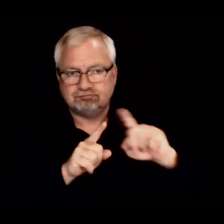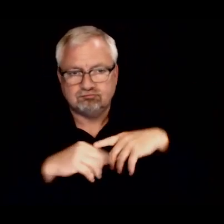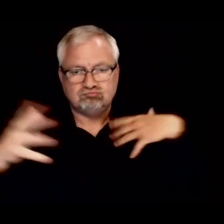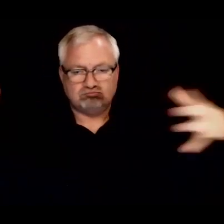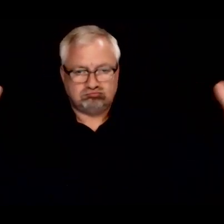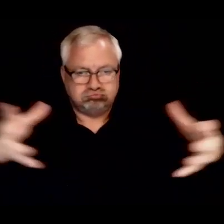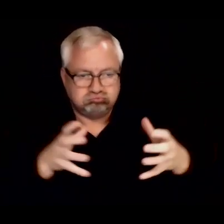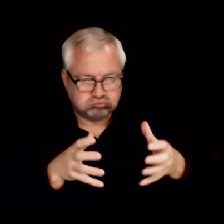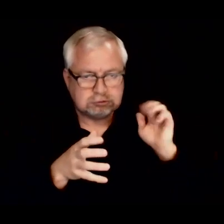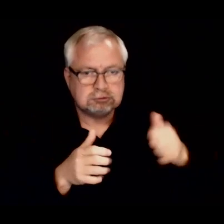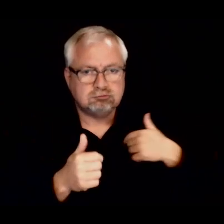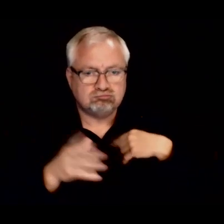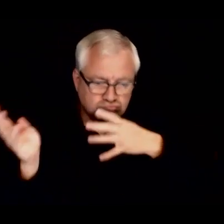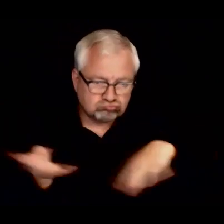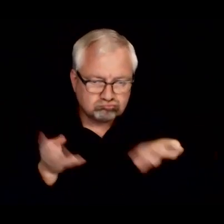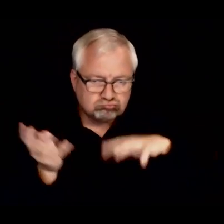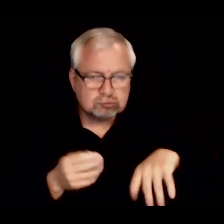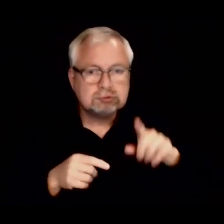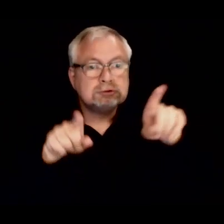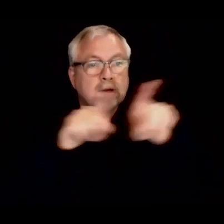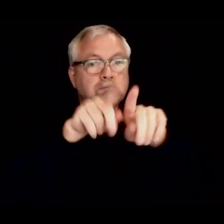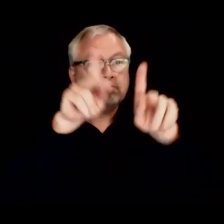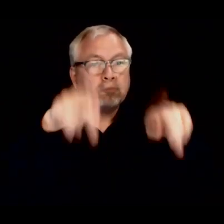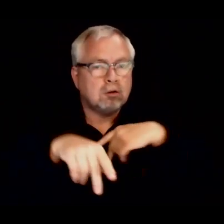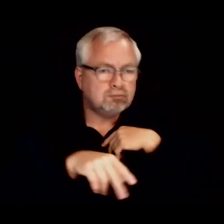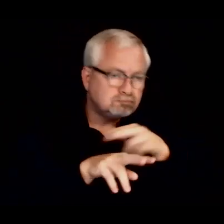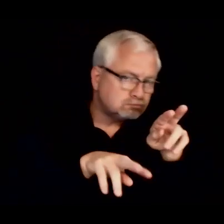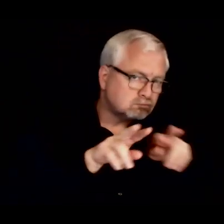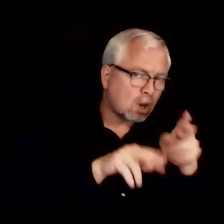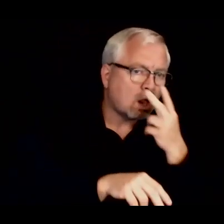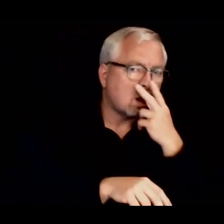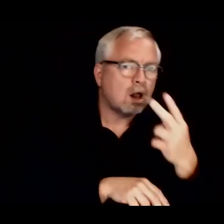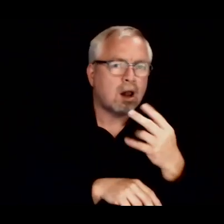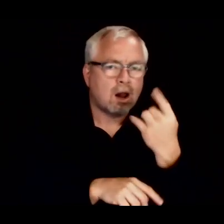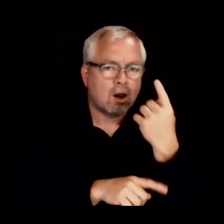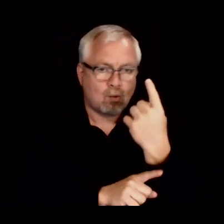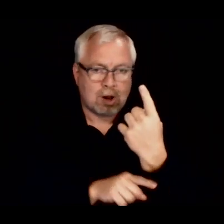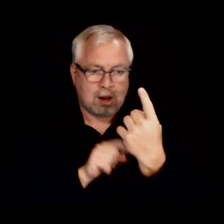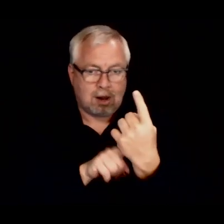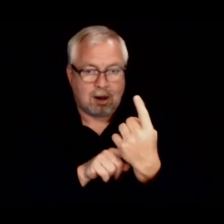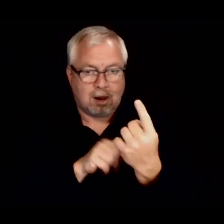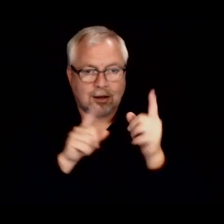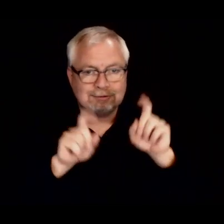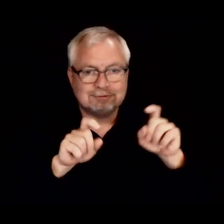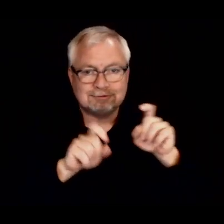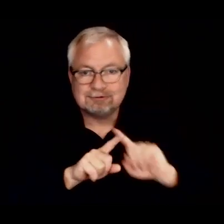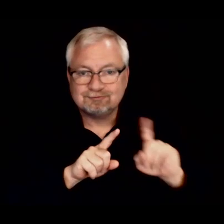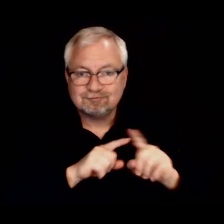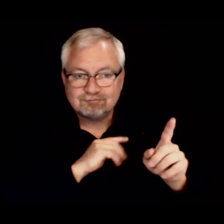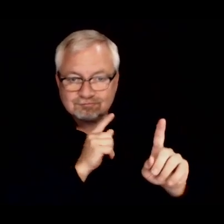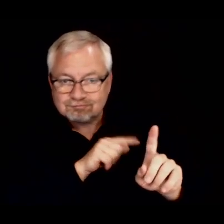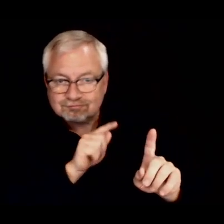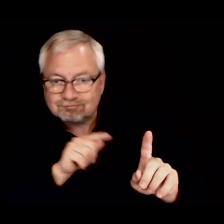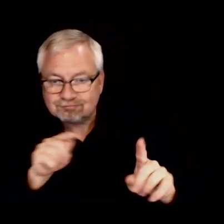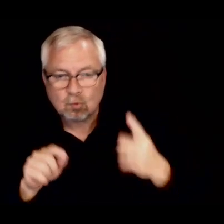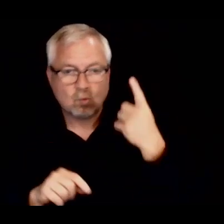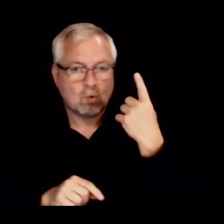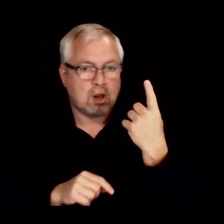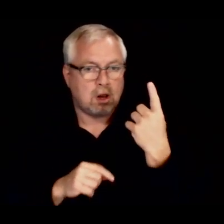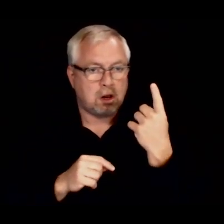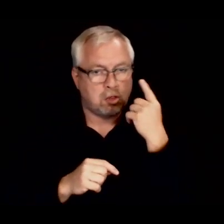Those tests were better reflected as a single data point, so that's why we started reporting testing at the person level. Now just one